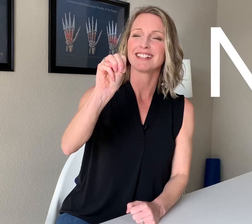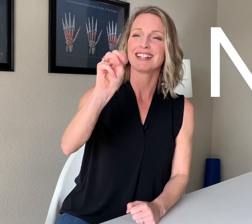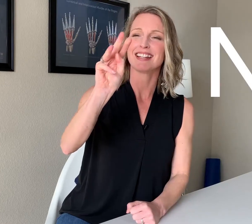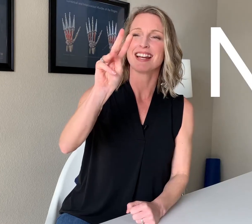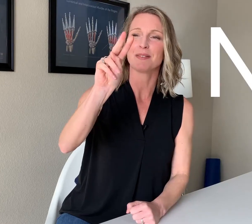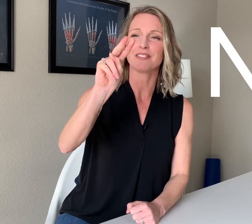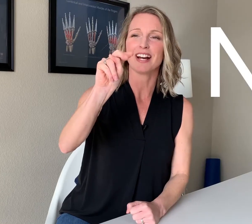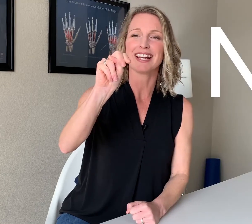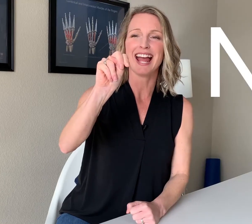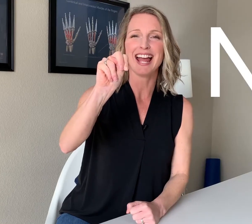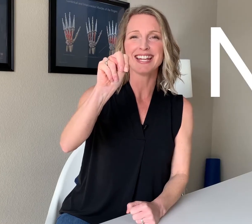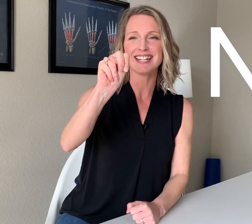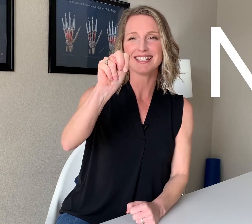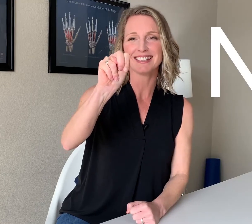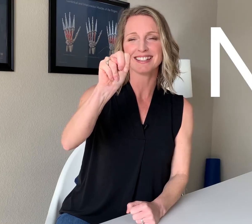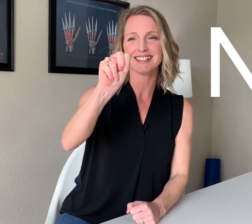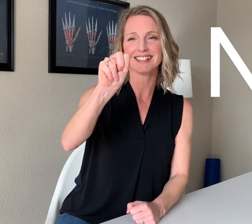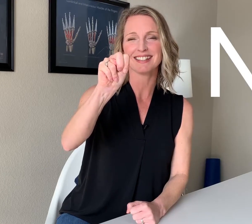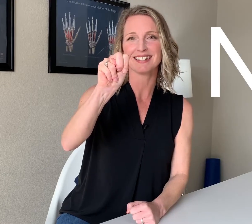And then we've got N.